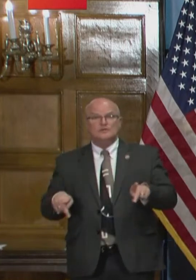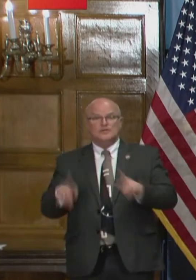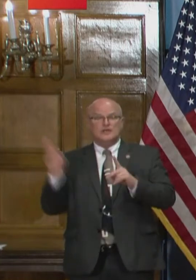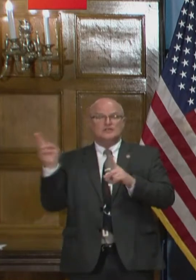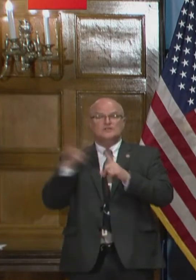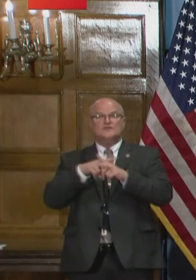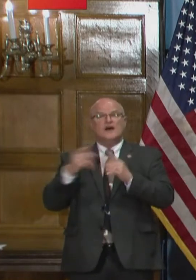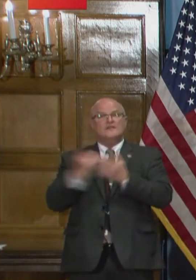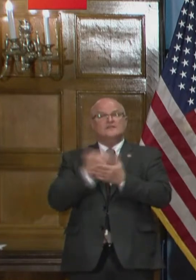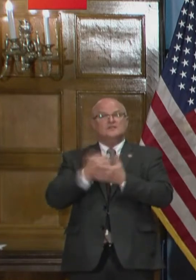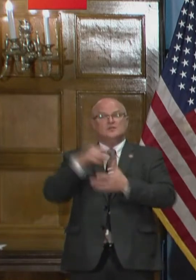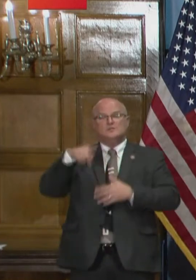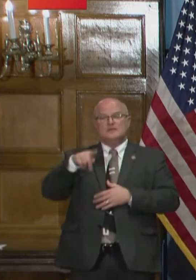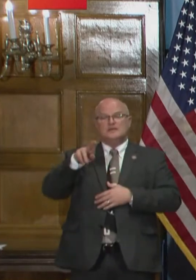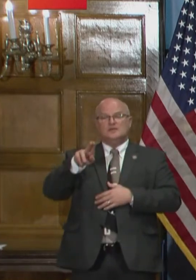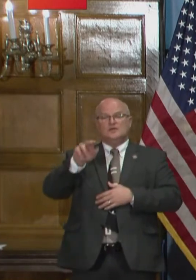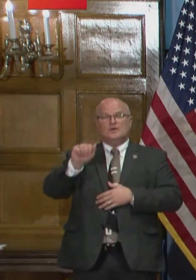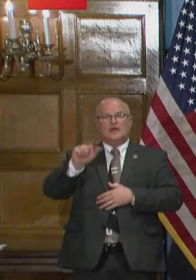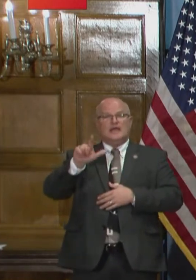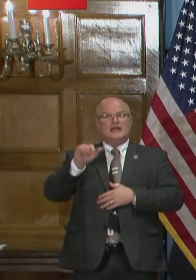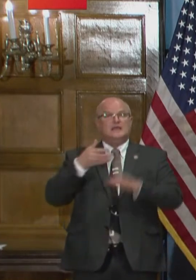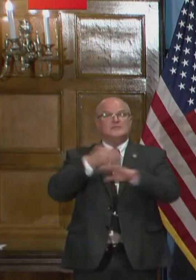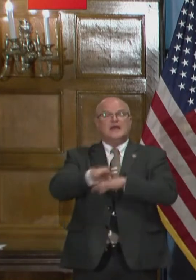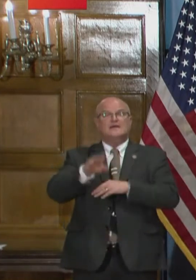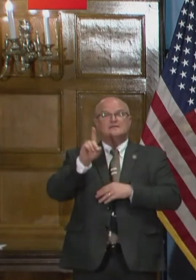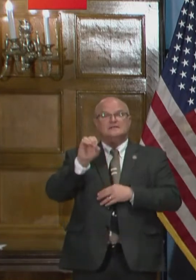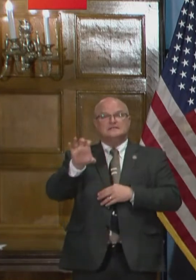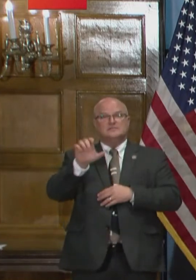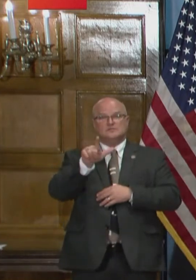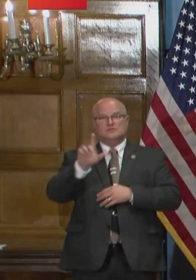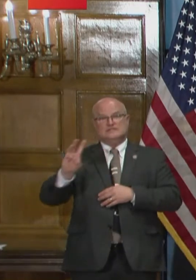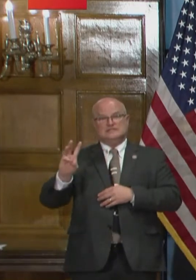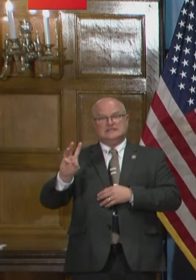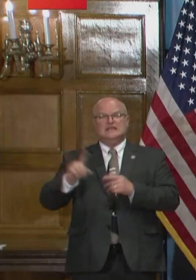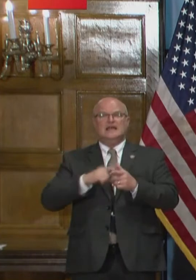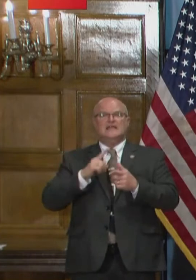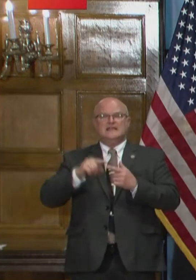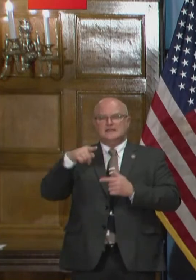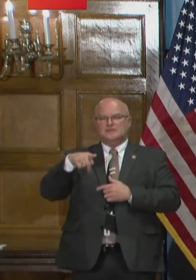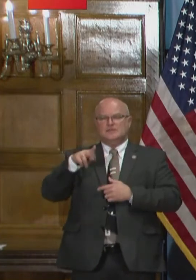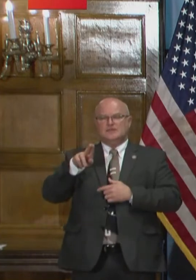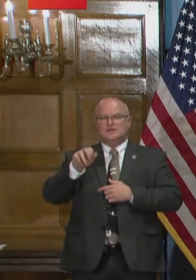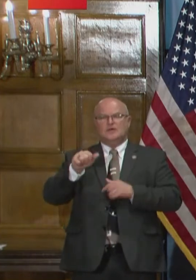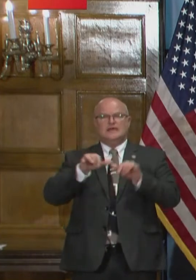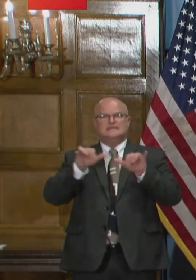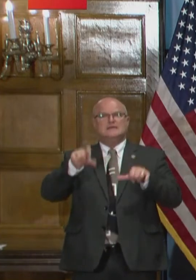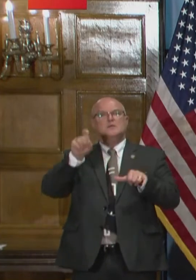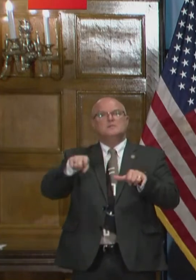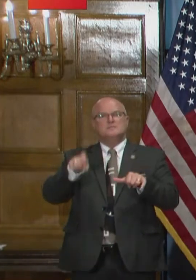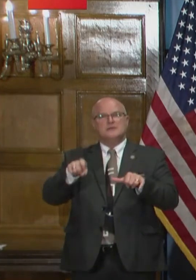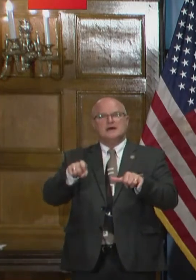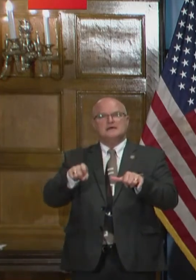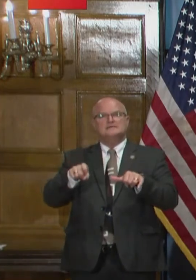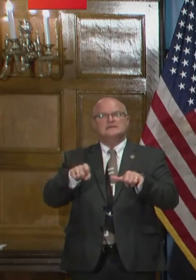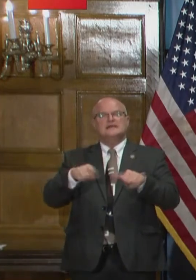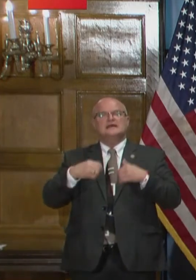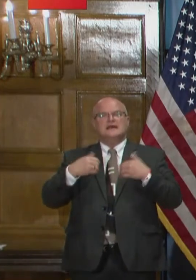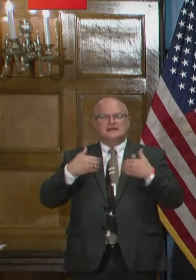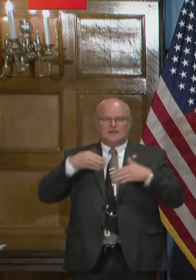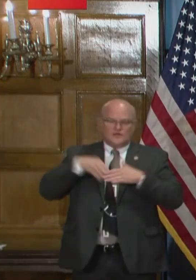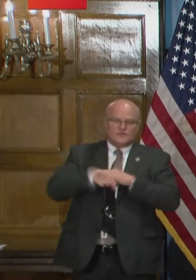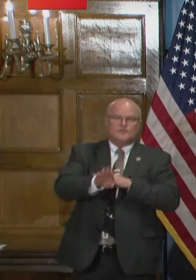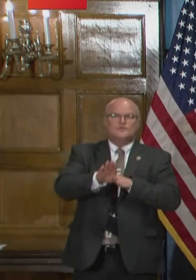filed a new PUA claim after December 26th, then the PUA system has to undergo the updates